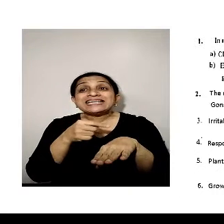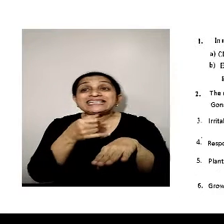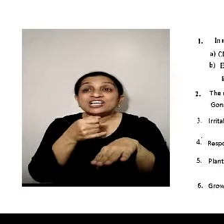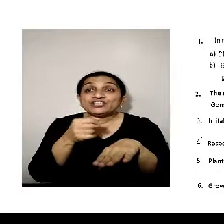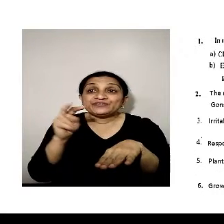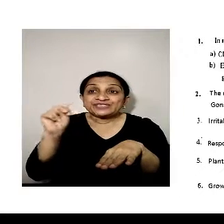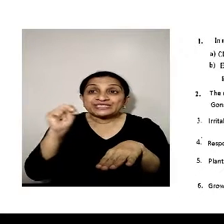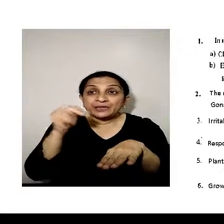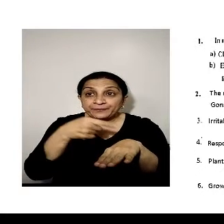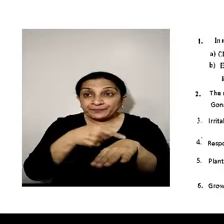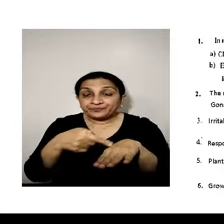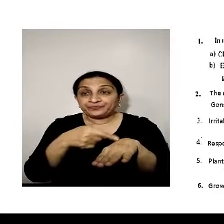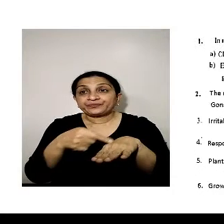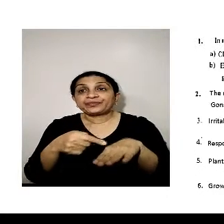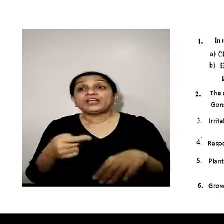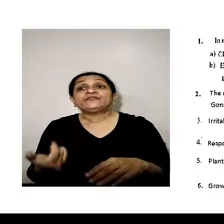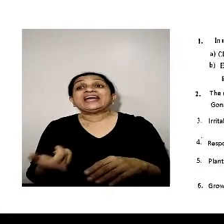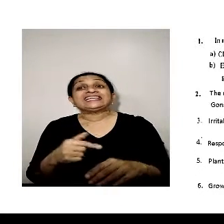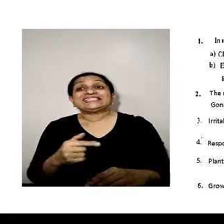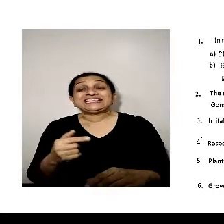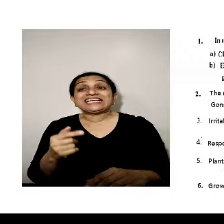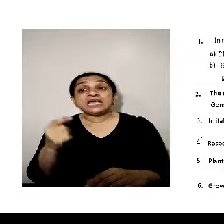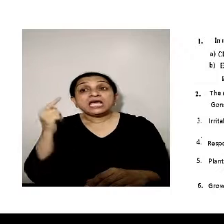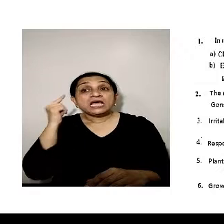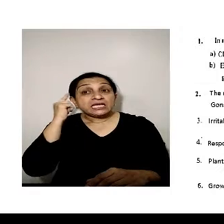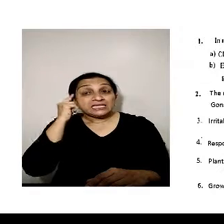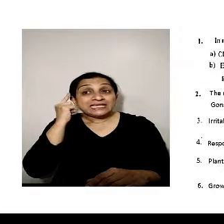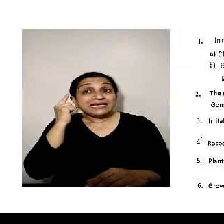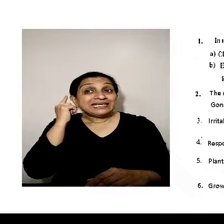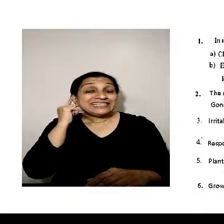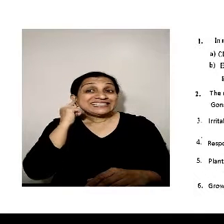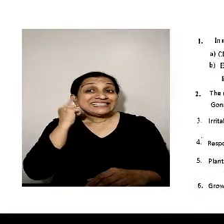the nerves. That is in the